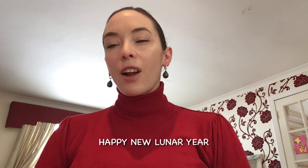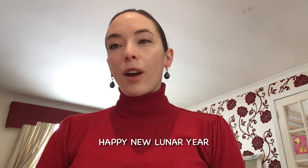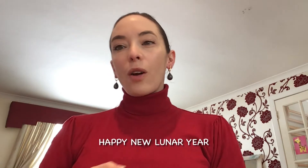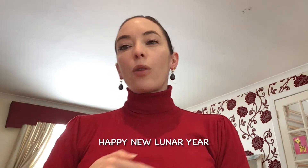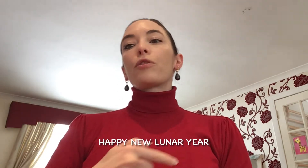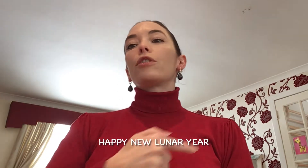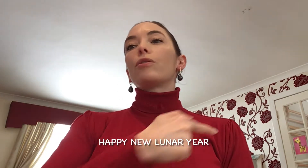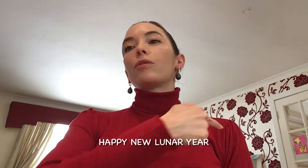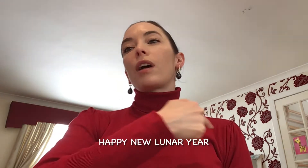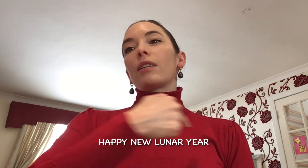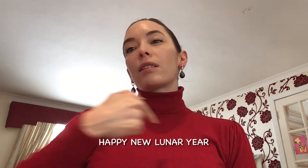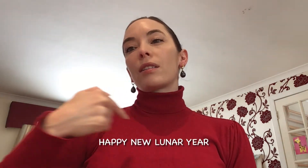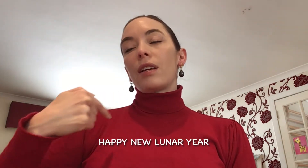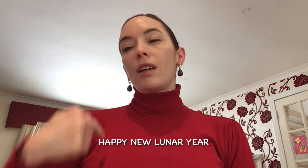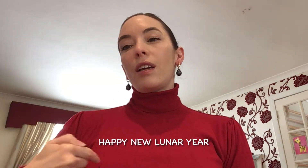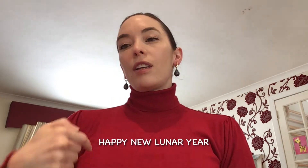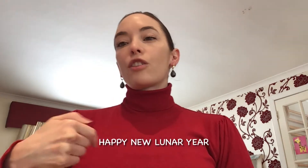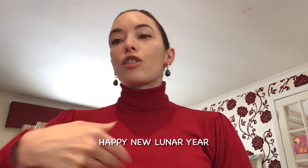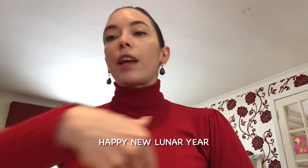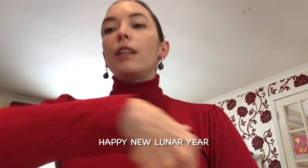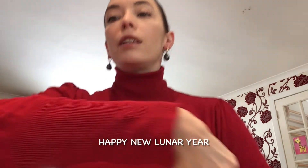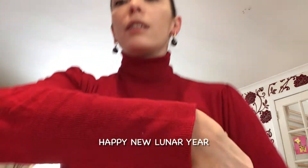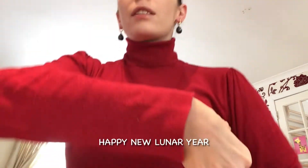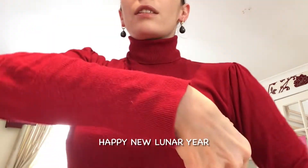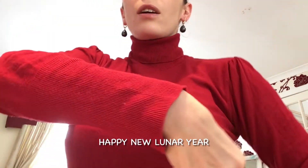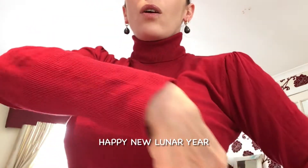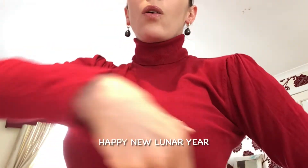Quite often known as Chinese or